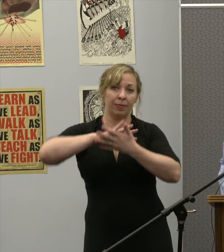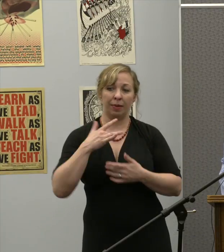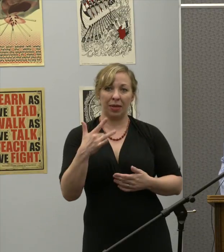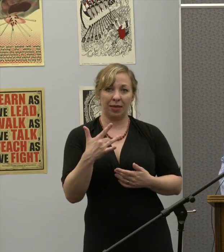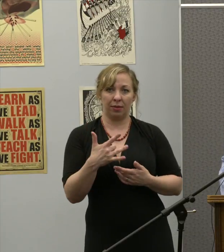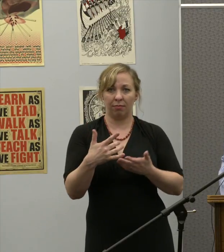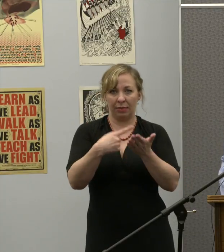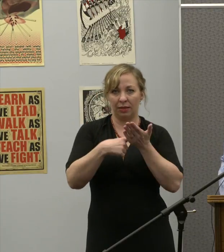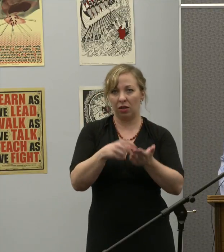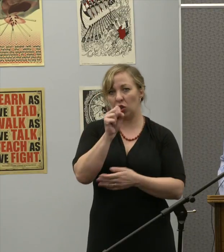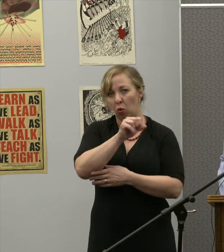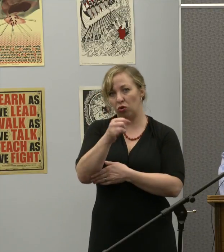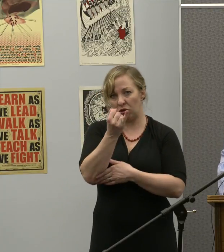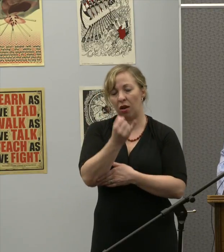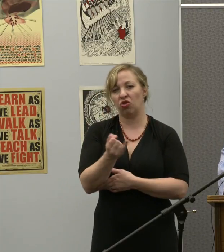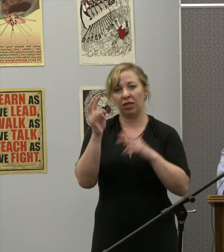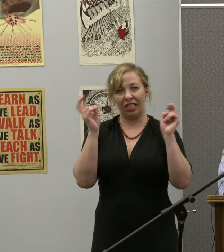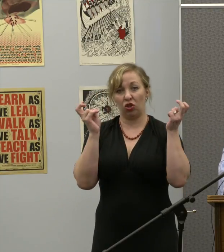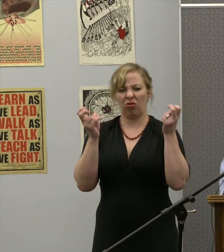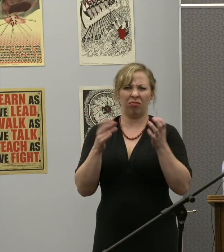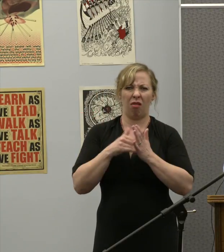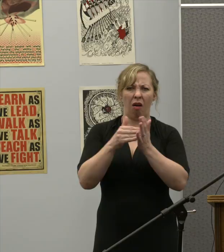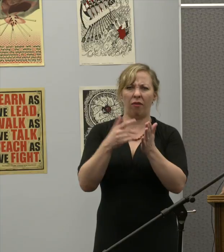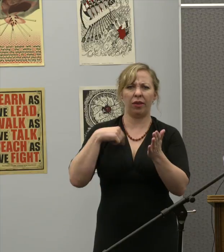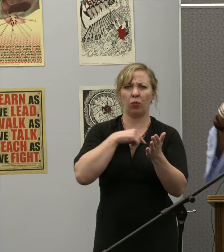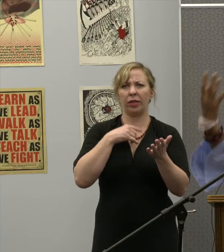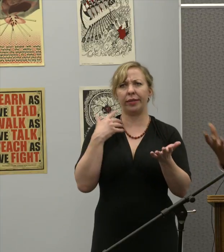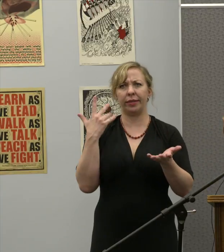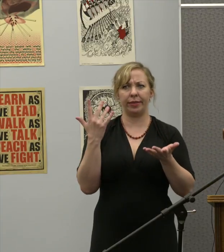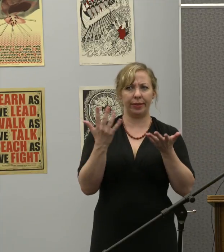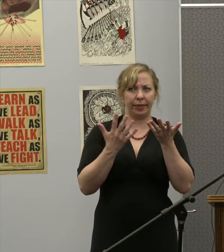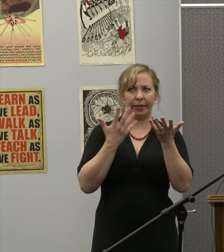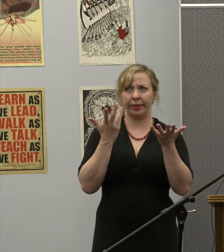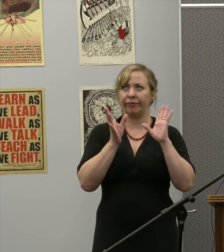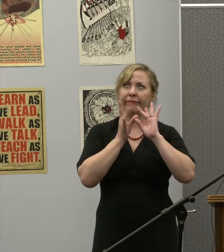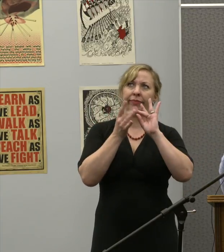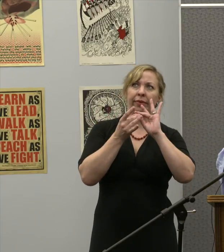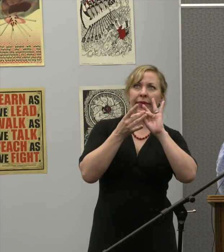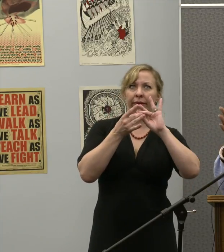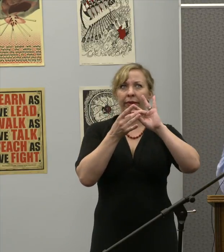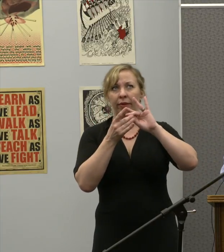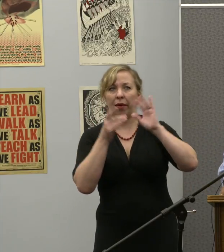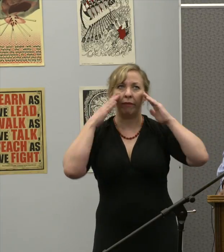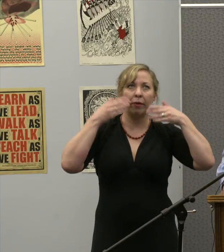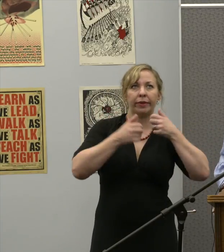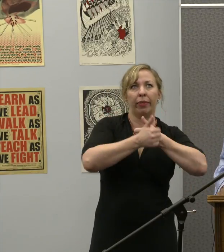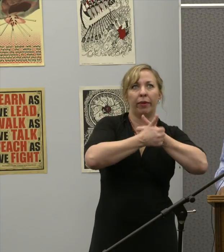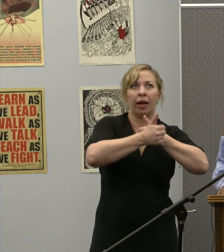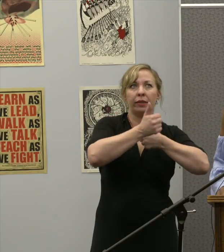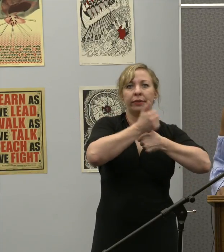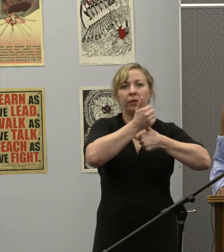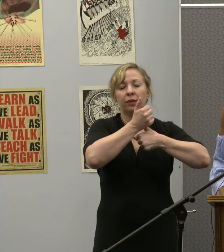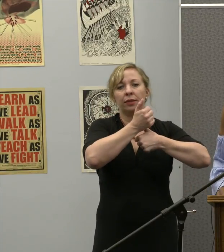social justice issues. A lot of times, we make a lot of hoopla and focus on threats and things of that